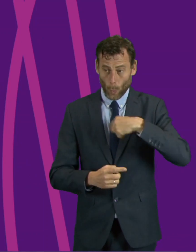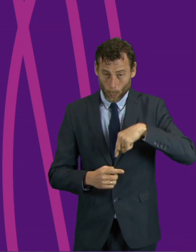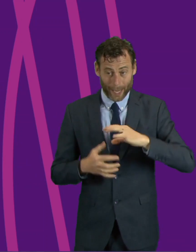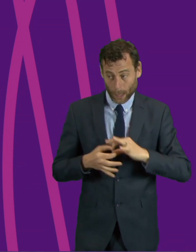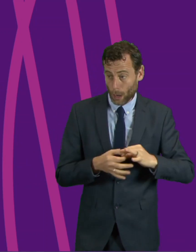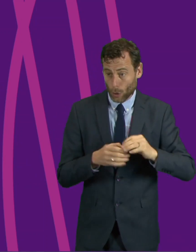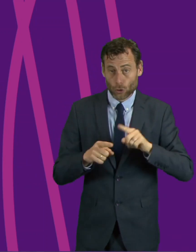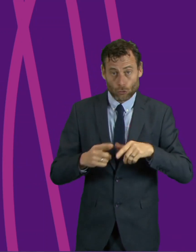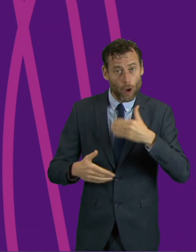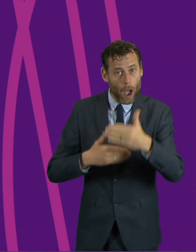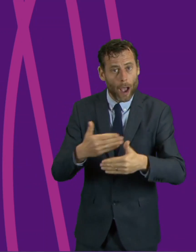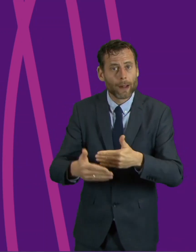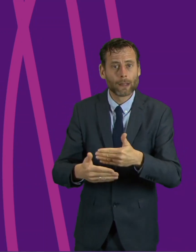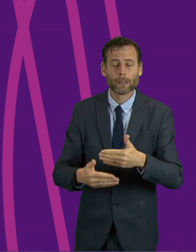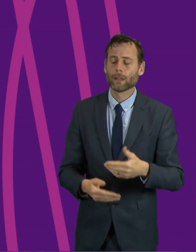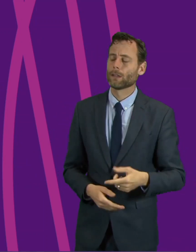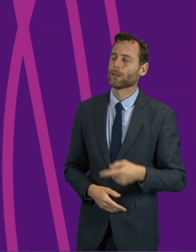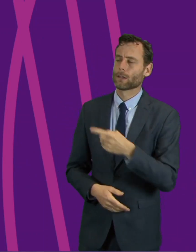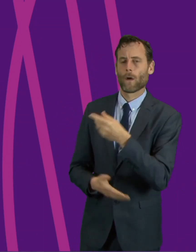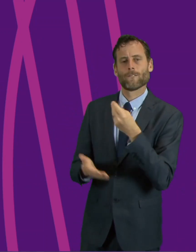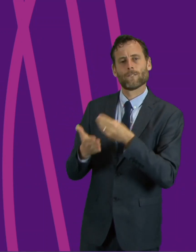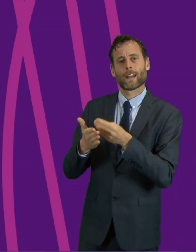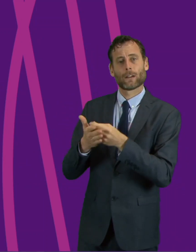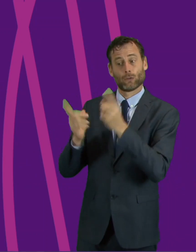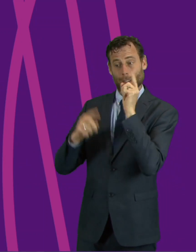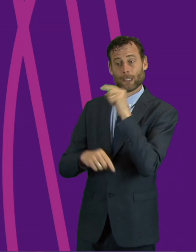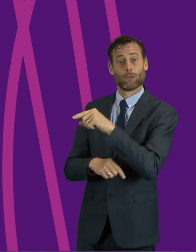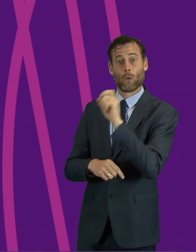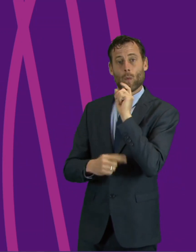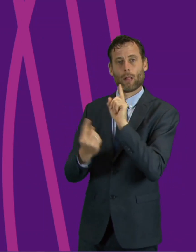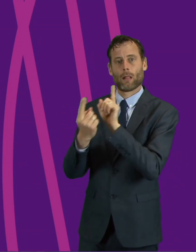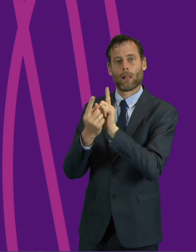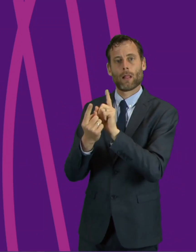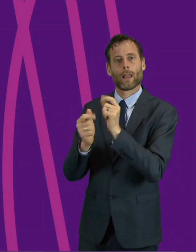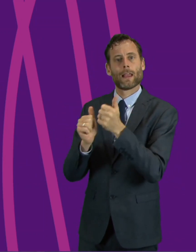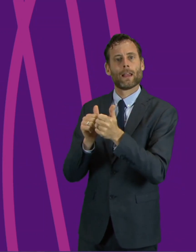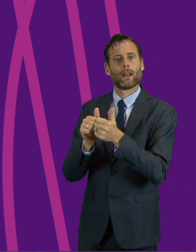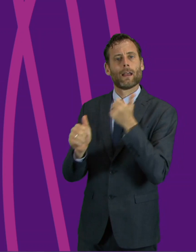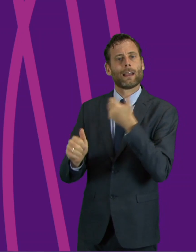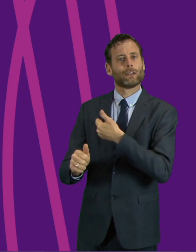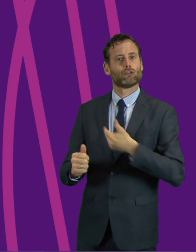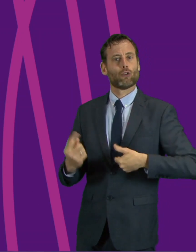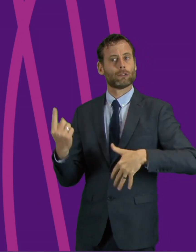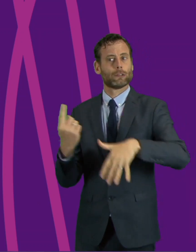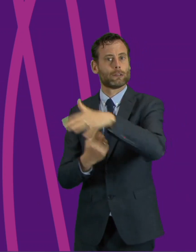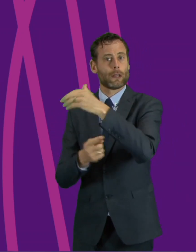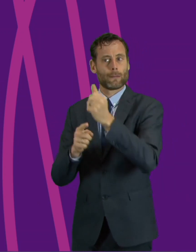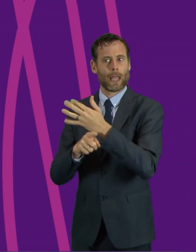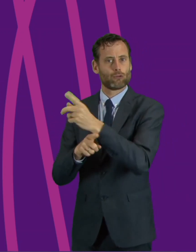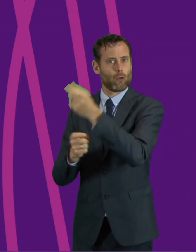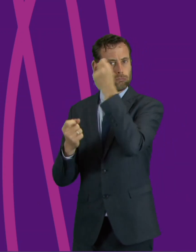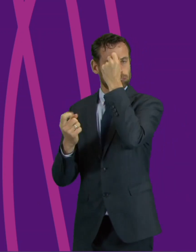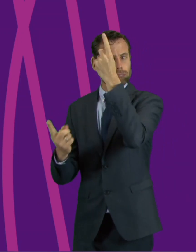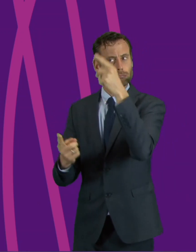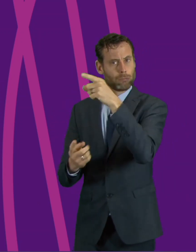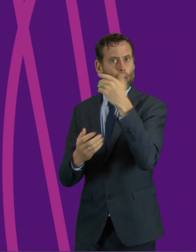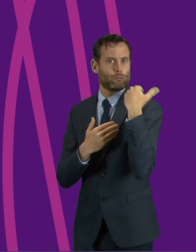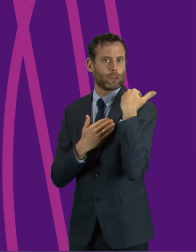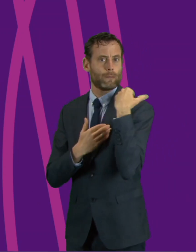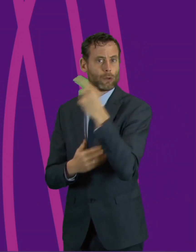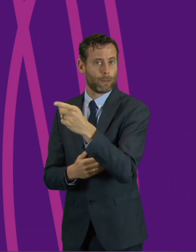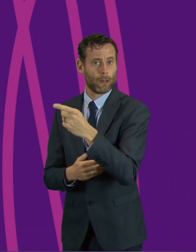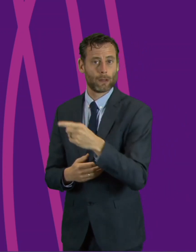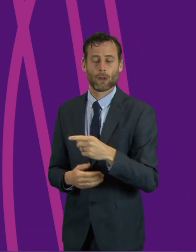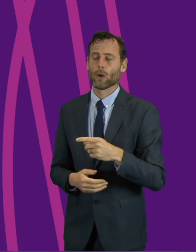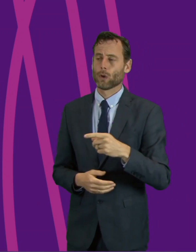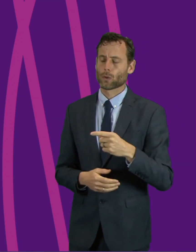Secretary to have a more direct discussion with the insurance sector, just to make sure that there is an understanding, and to make sure that there is nothing further we can do in